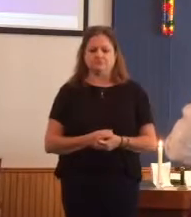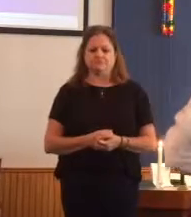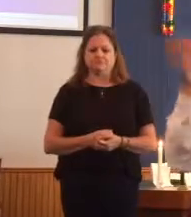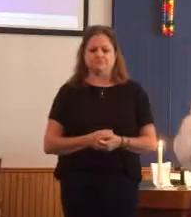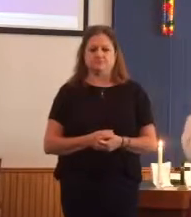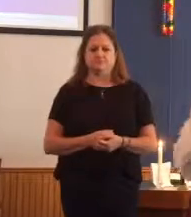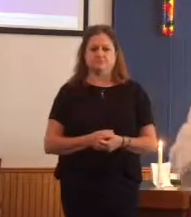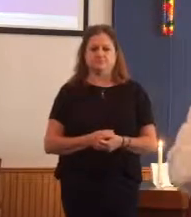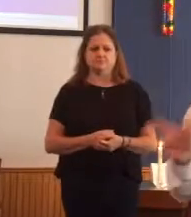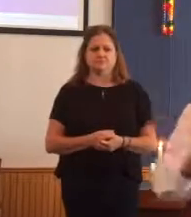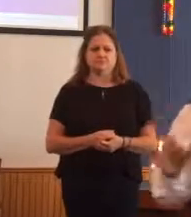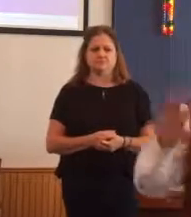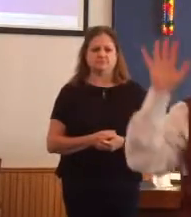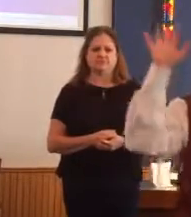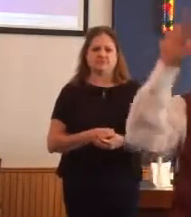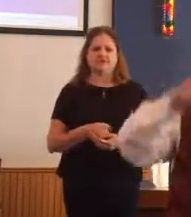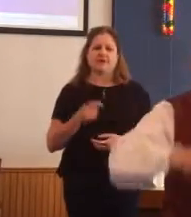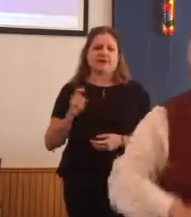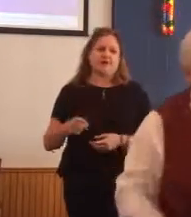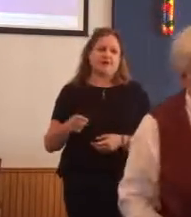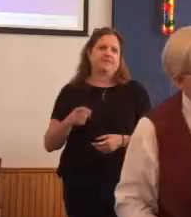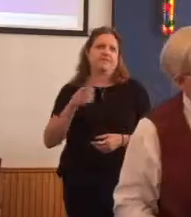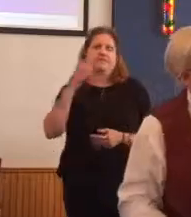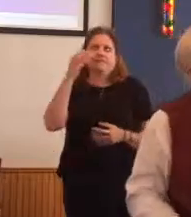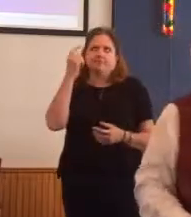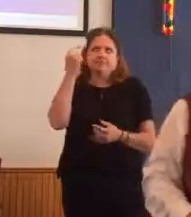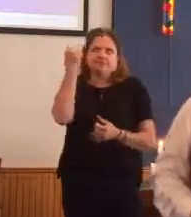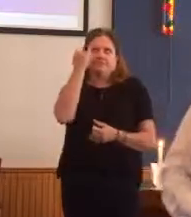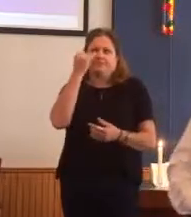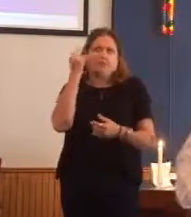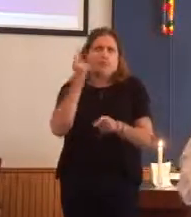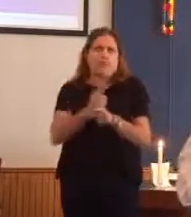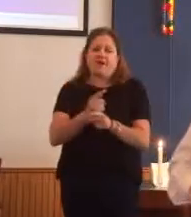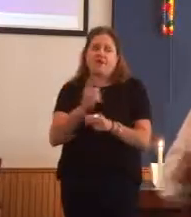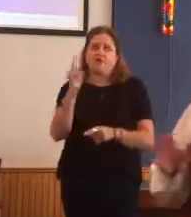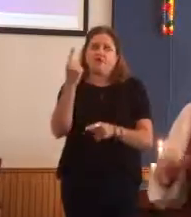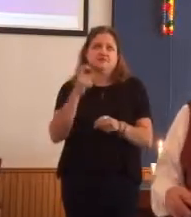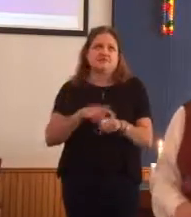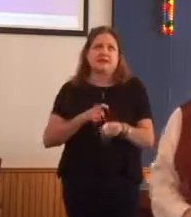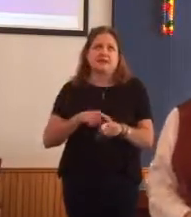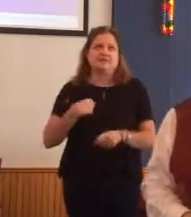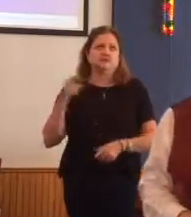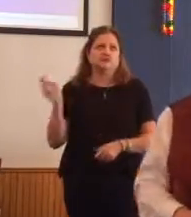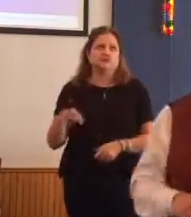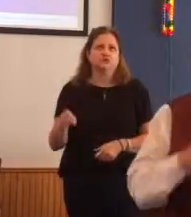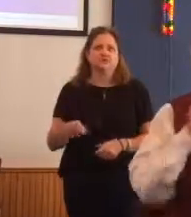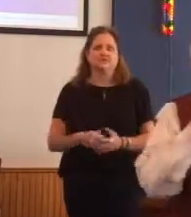So get it right the first time.